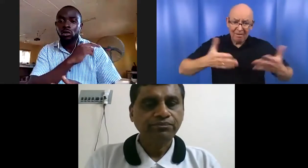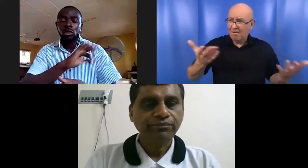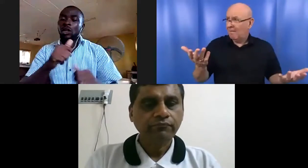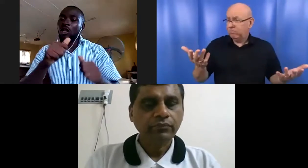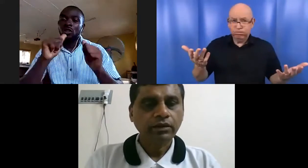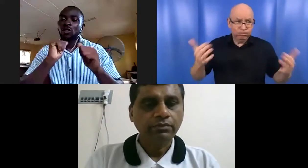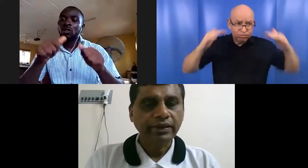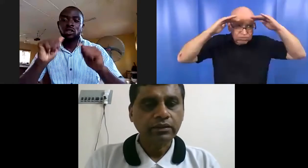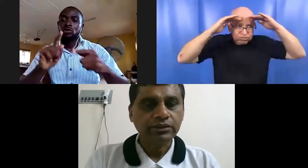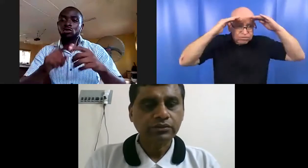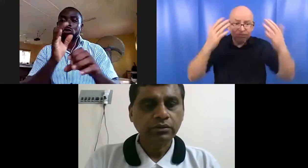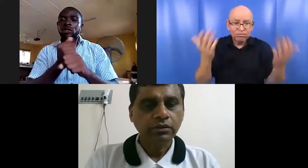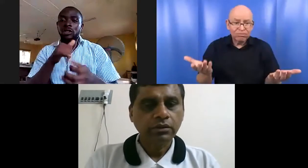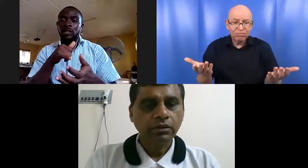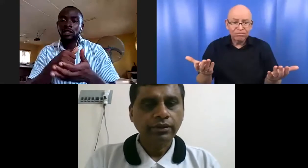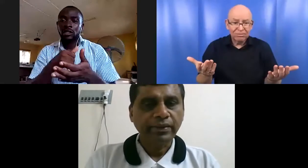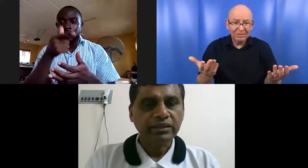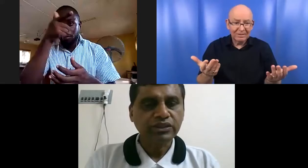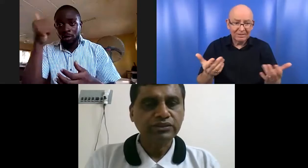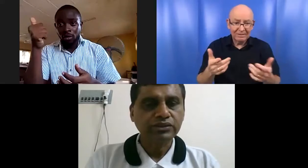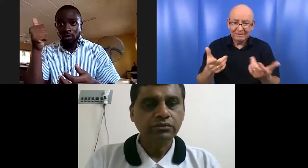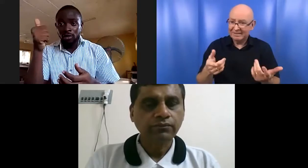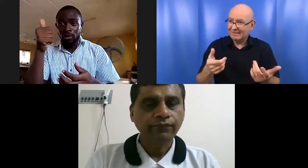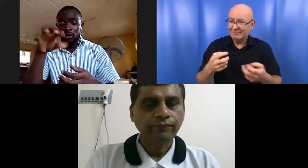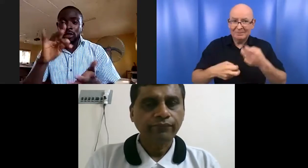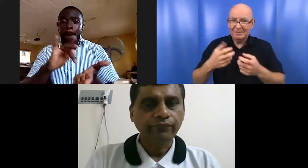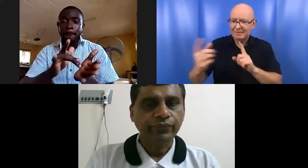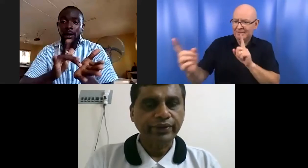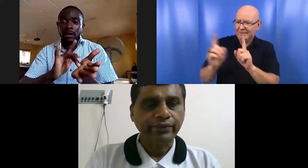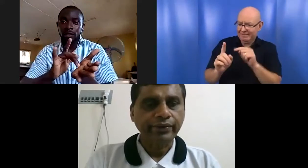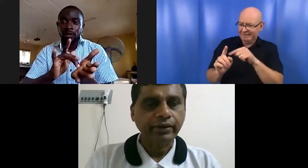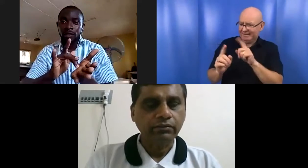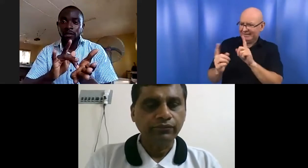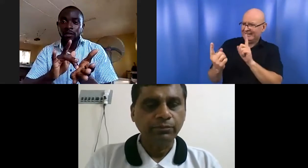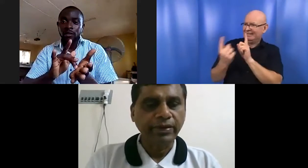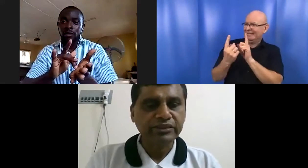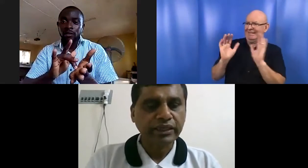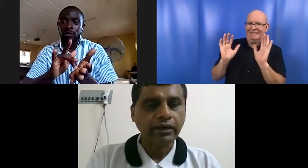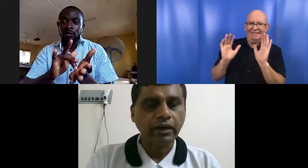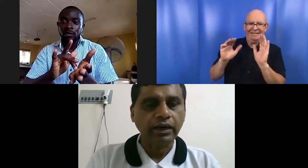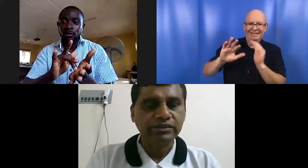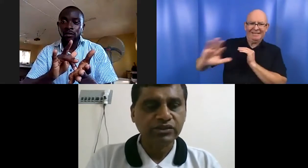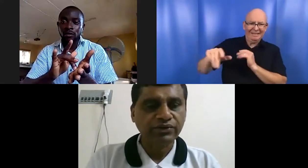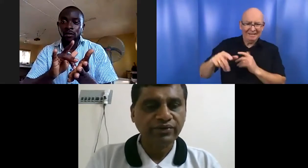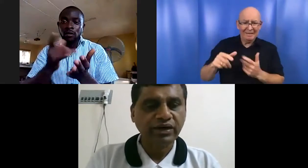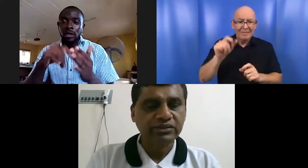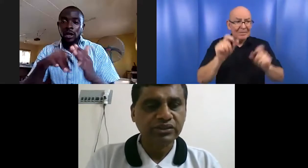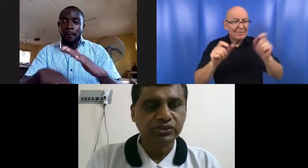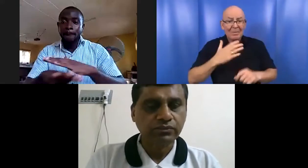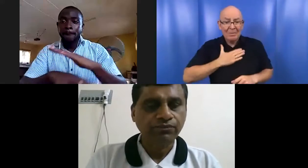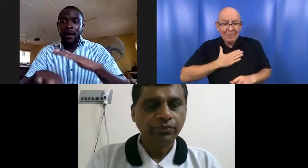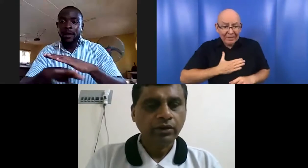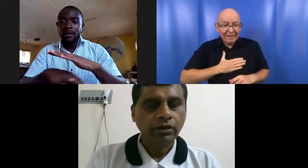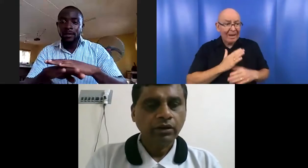it because the medicines, the basic assistive